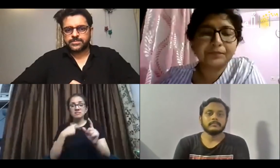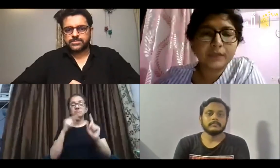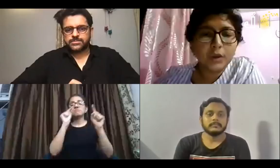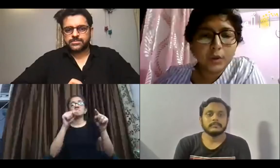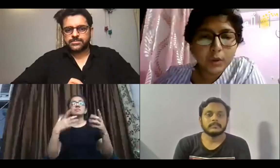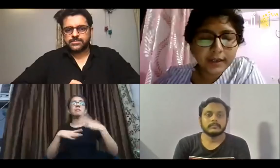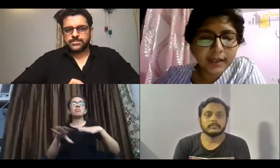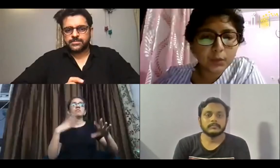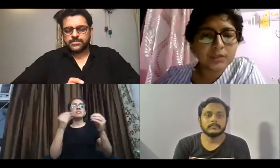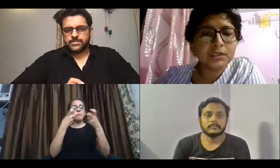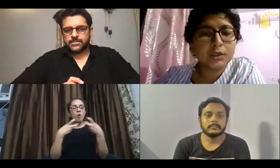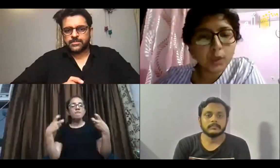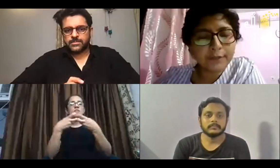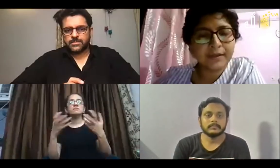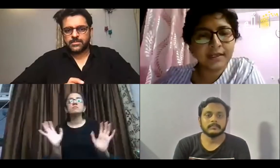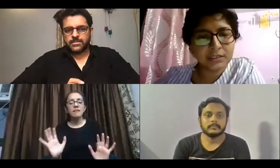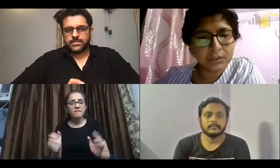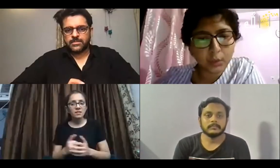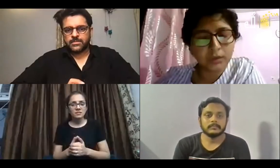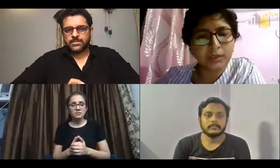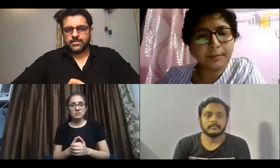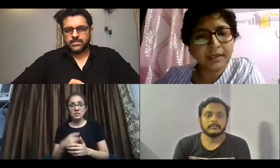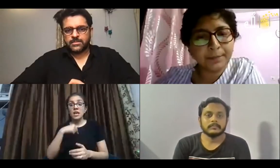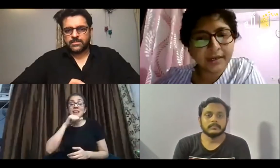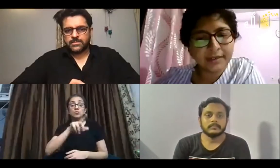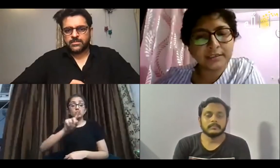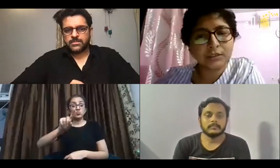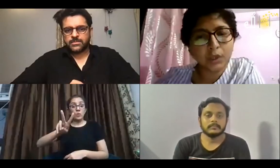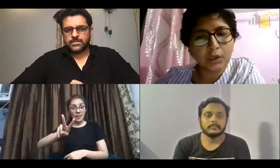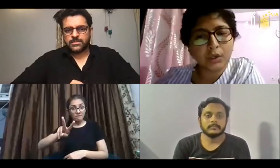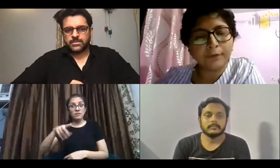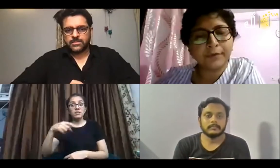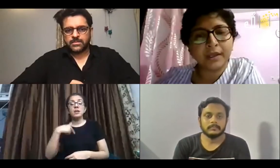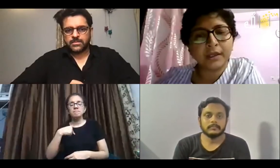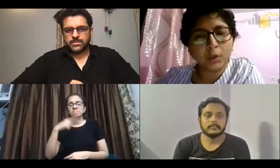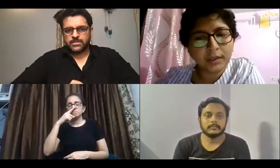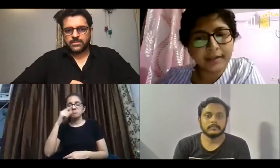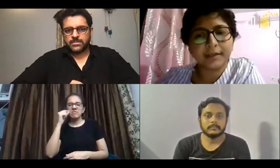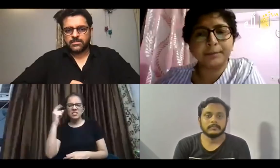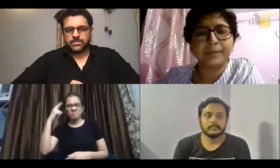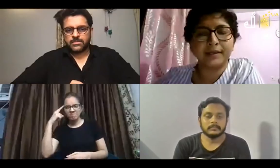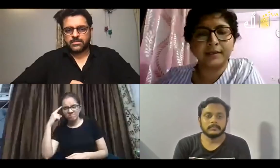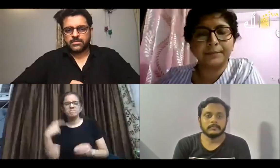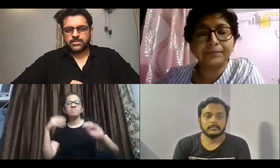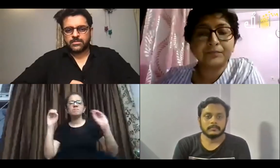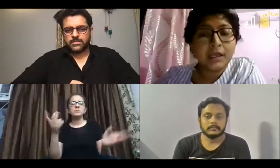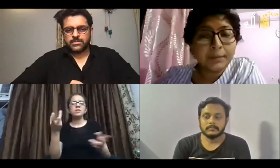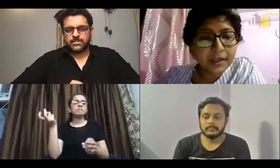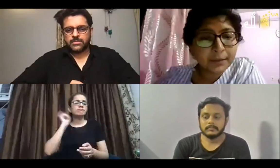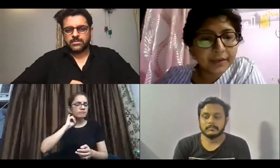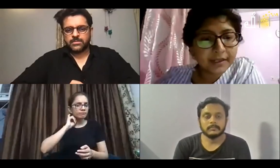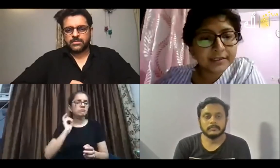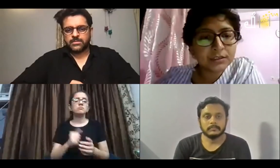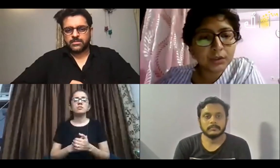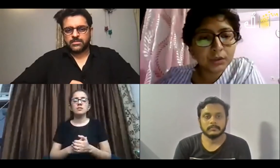conferences. When I was 12 years old, my parents thought of my cochlear implant.